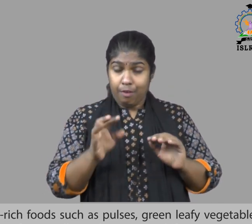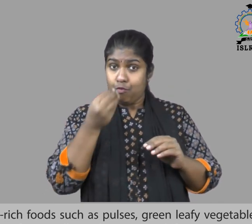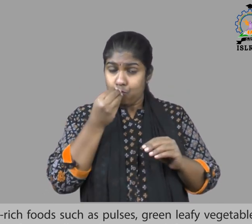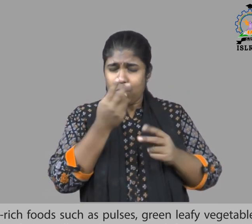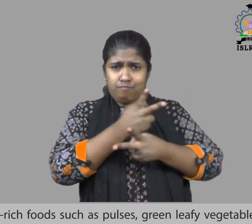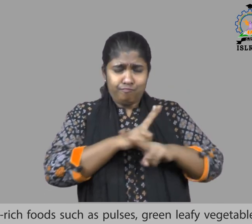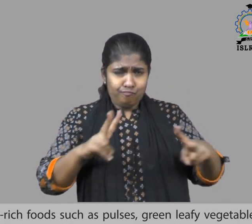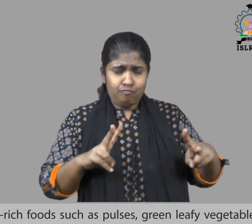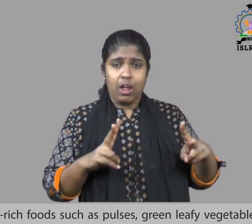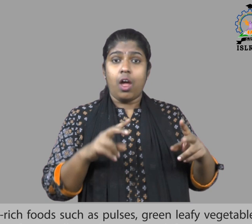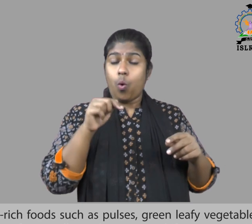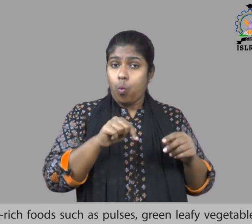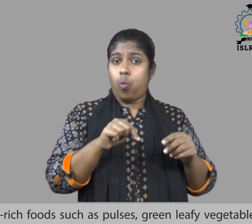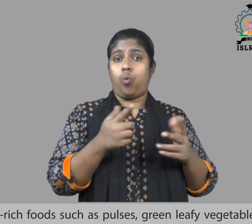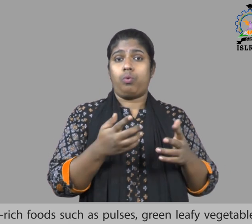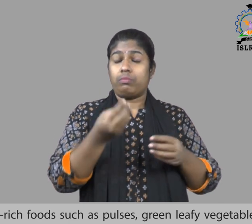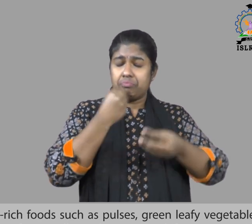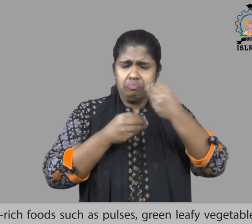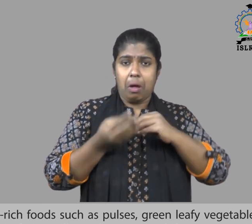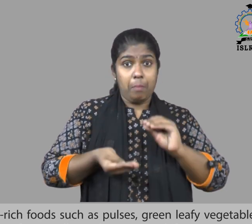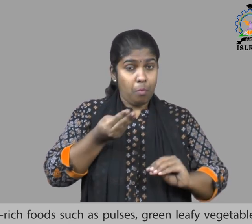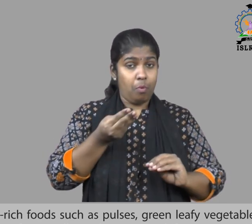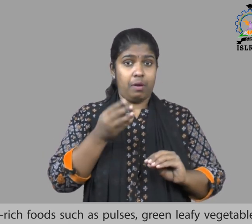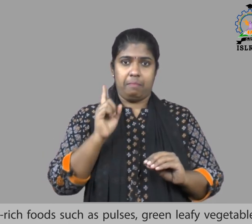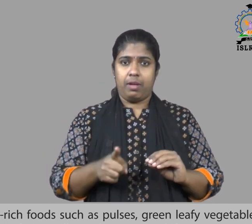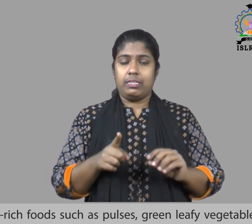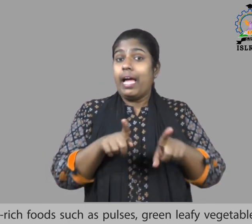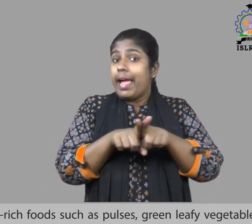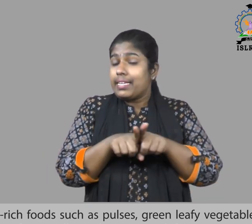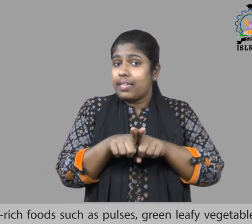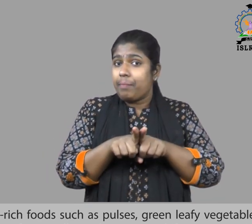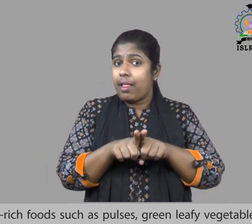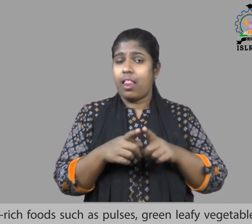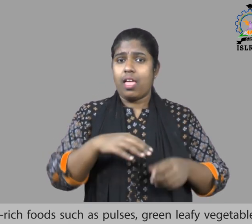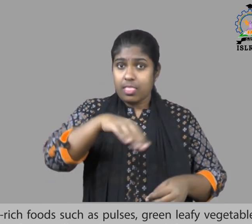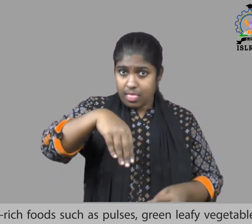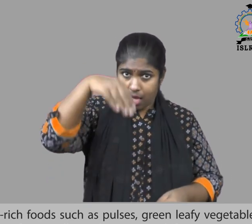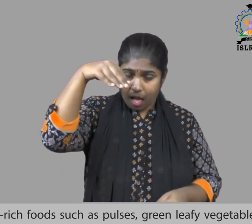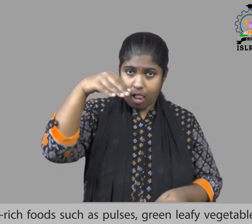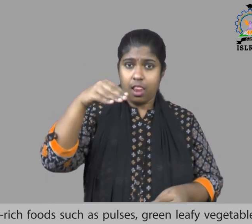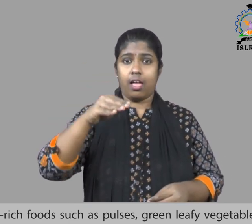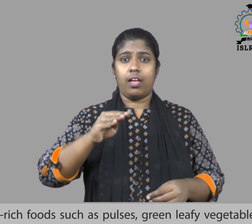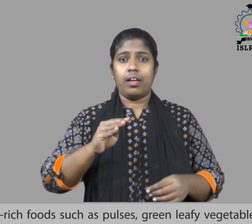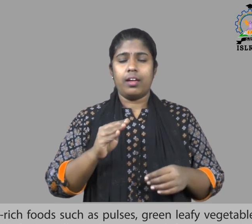vegetables like spinach, fenugreek, mustard, etc., fruits,